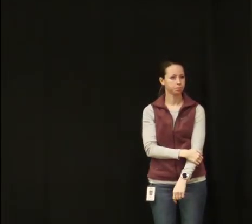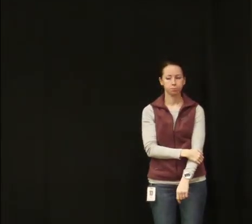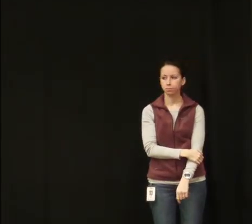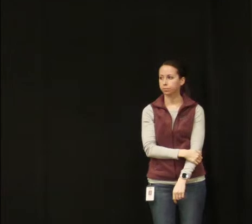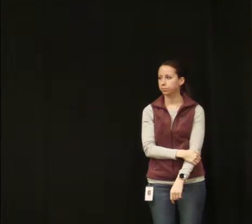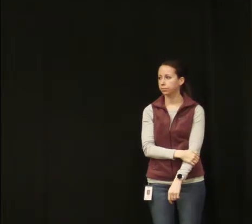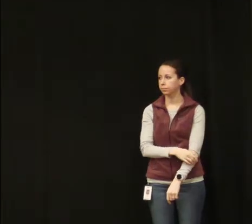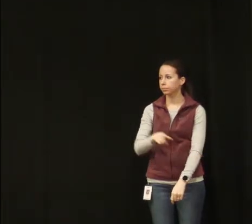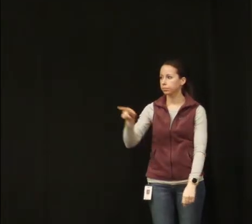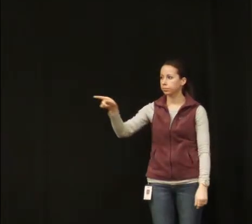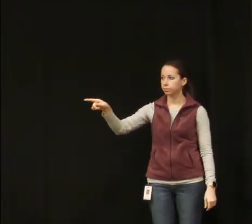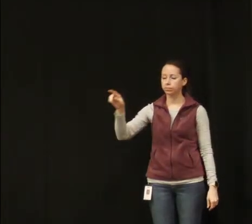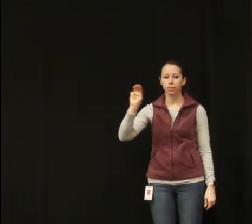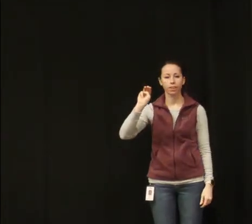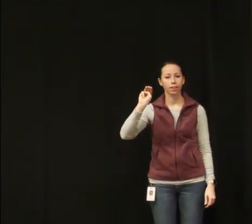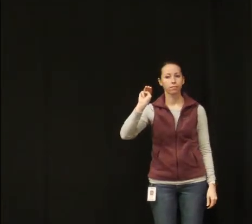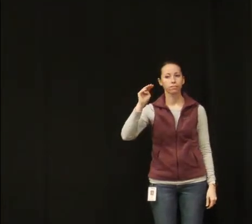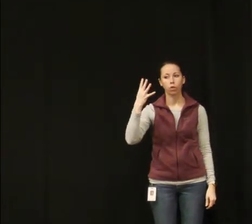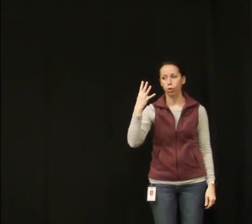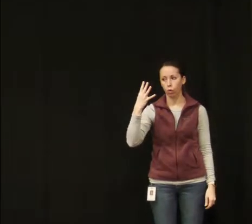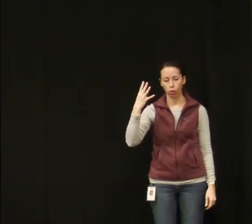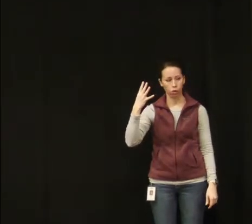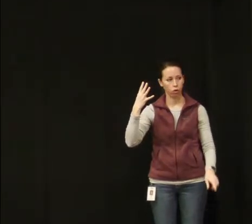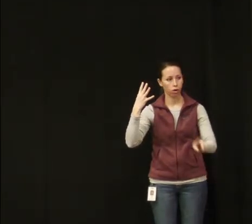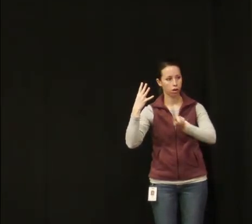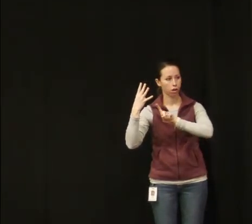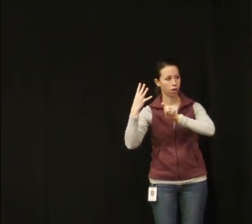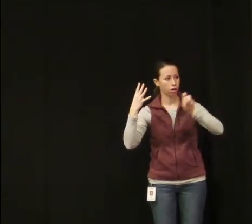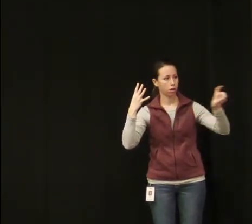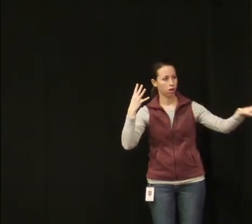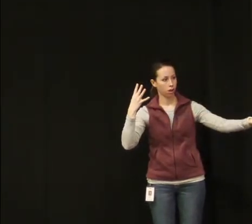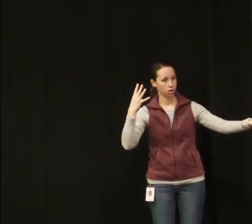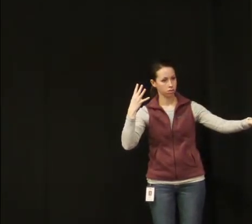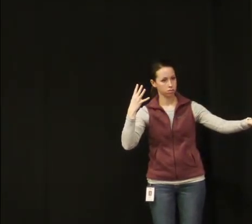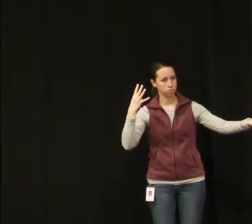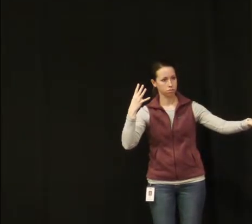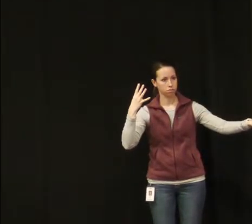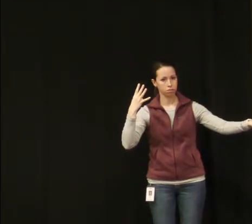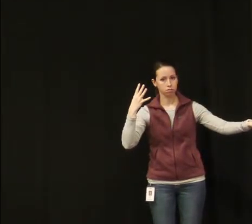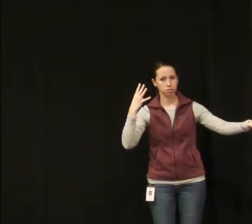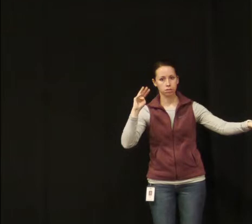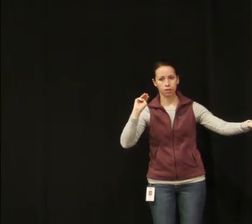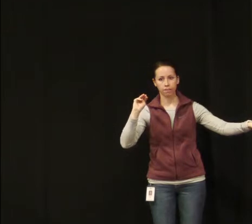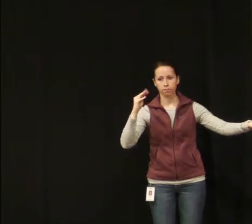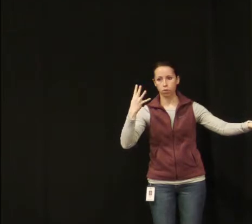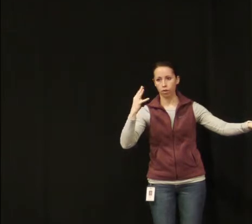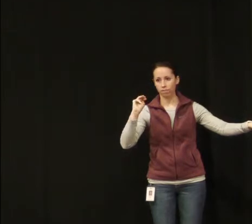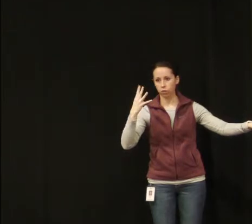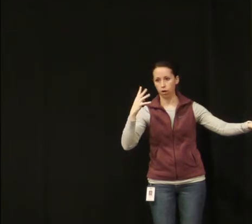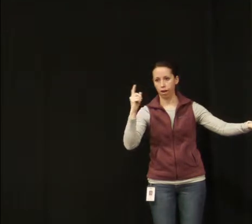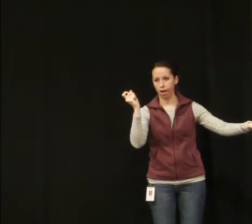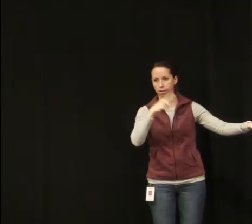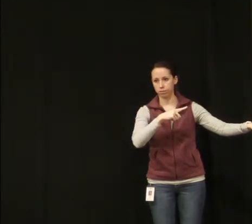I kind of have a question about that. Yes, ma'am. I'm gonna stand up.